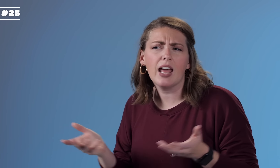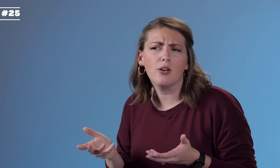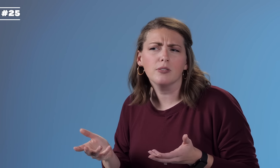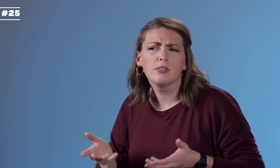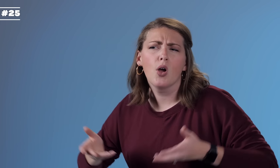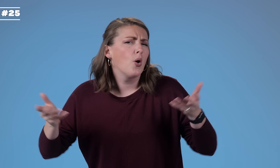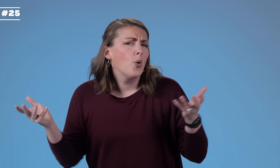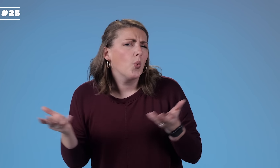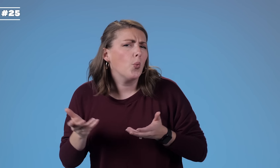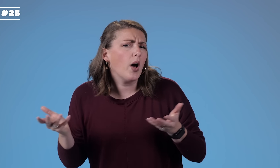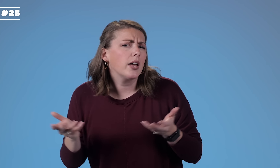out. What?